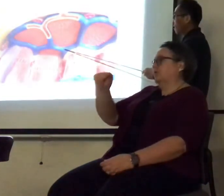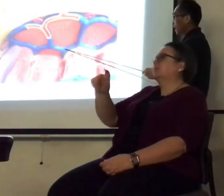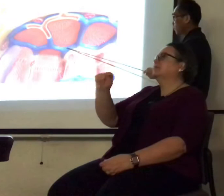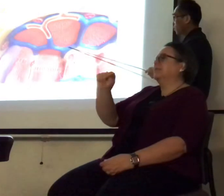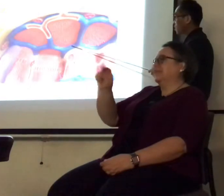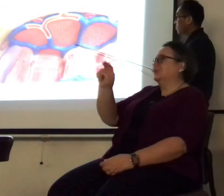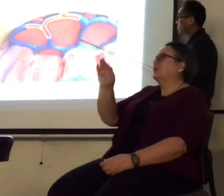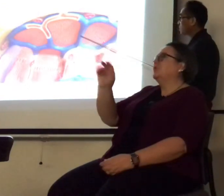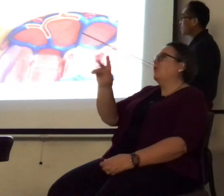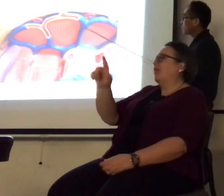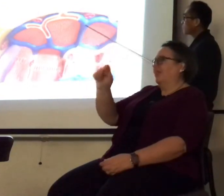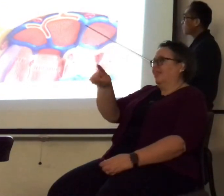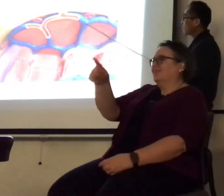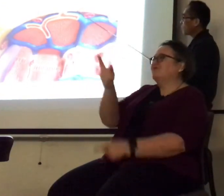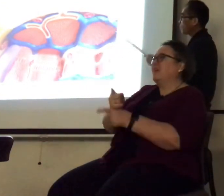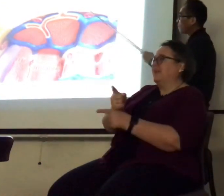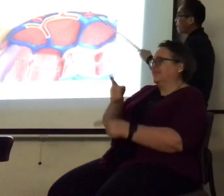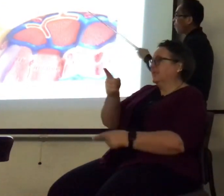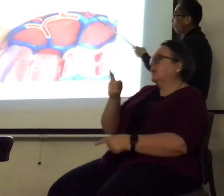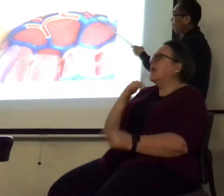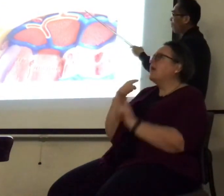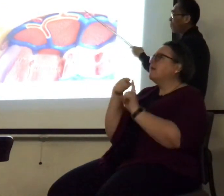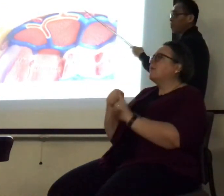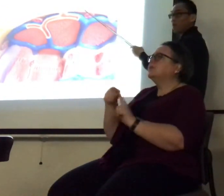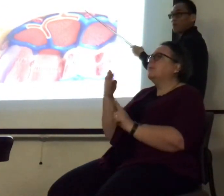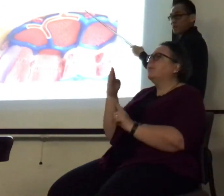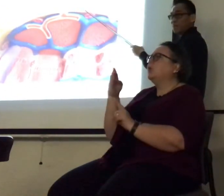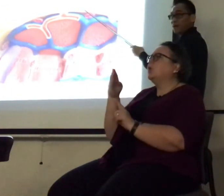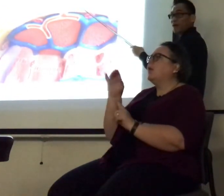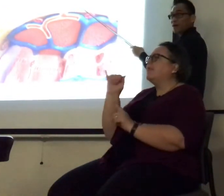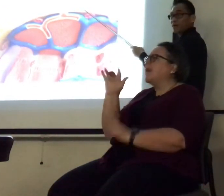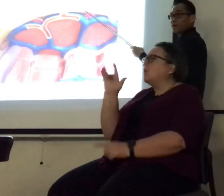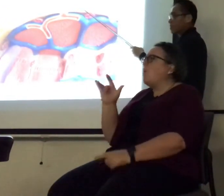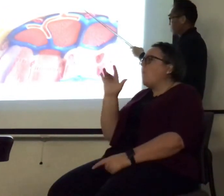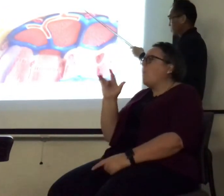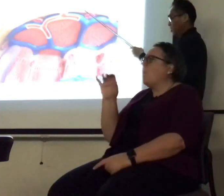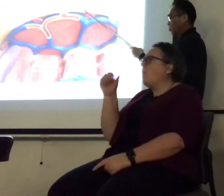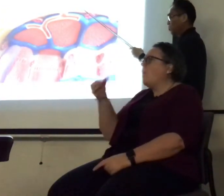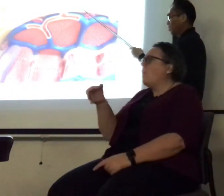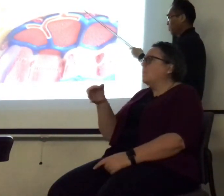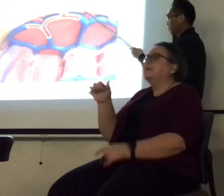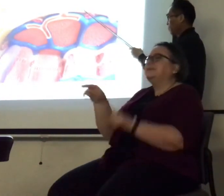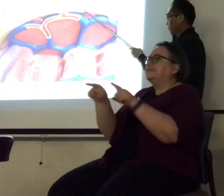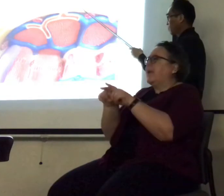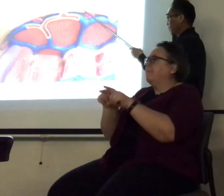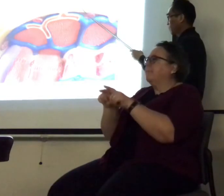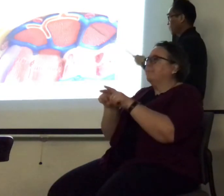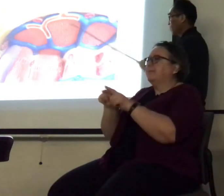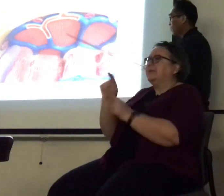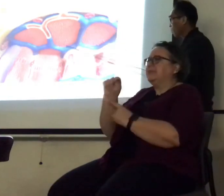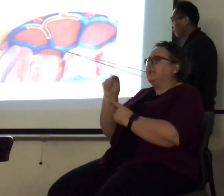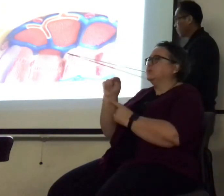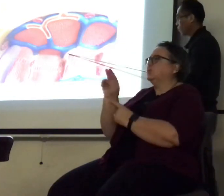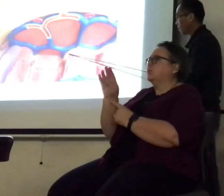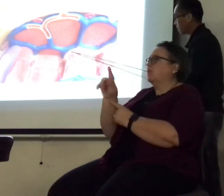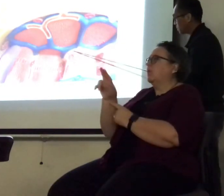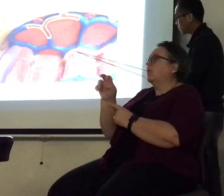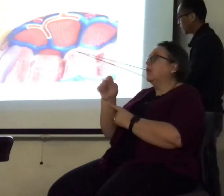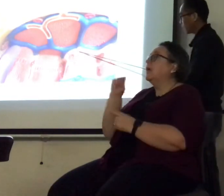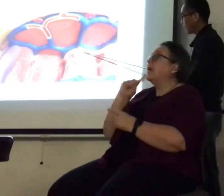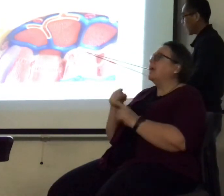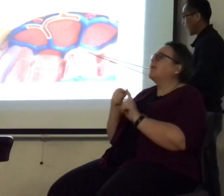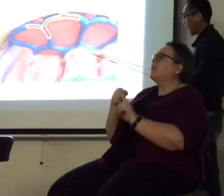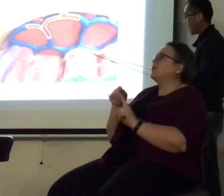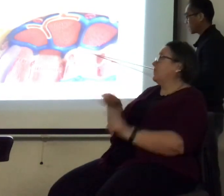T-tubule. I could point to the blue stuff. What if I point to that hole? Same thing. T-tubule. Okay. What if I pointed